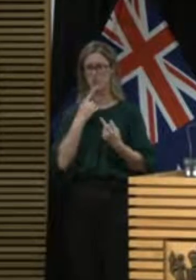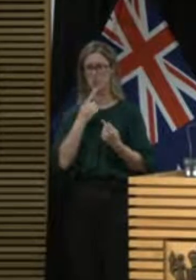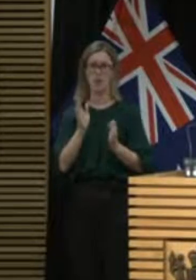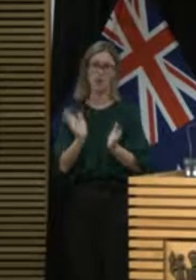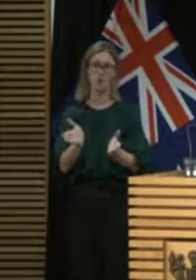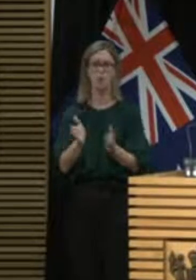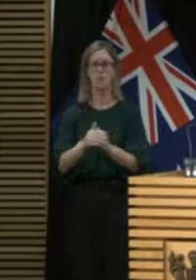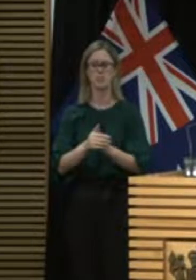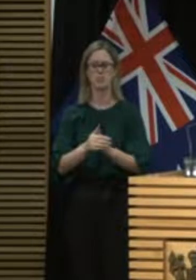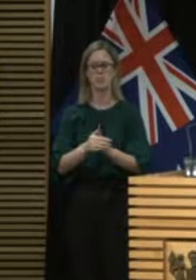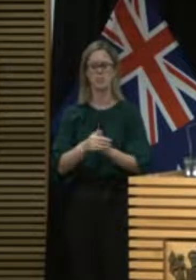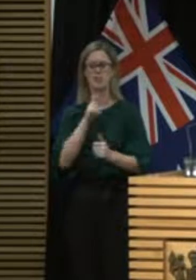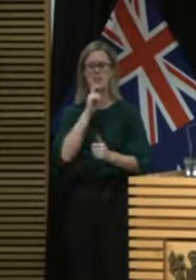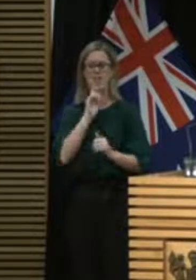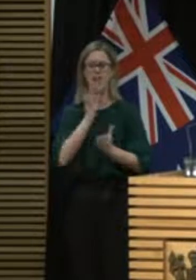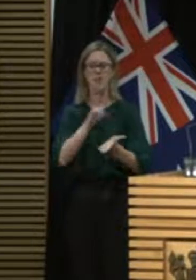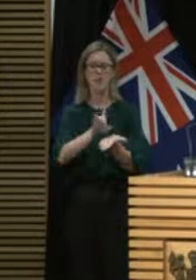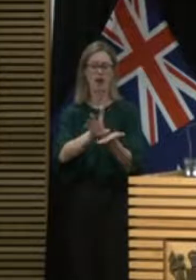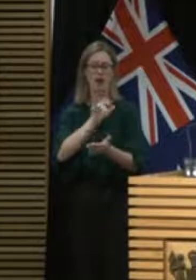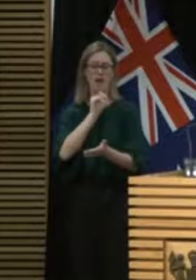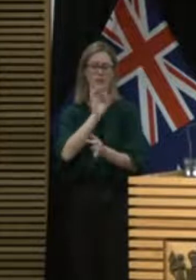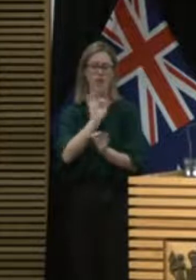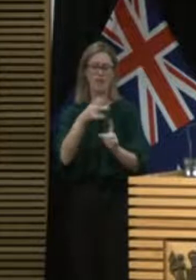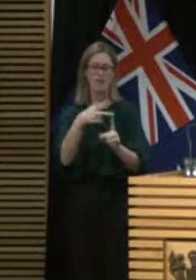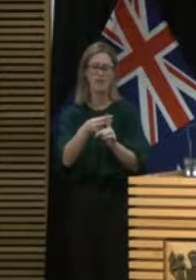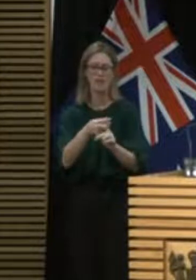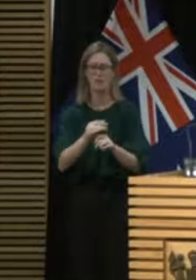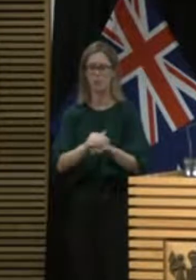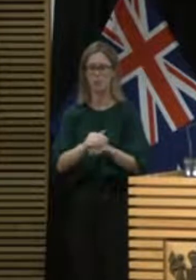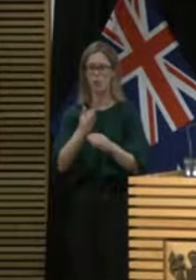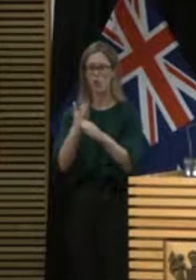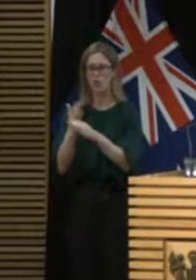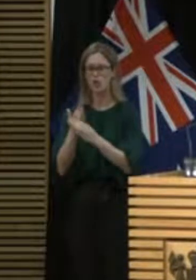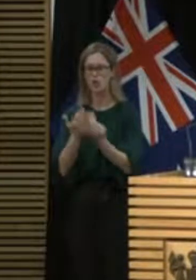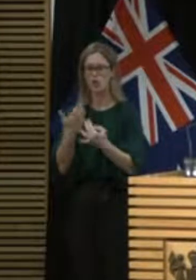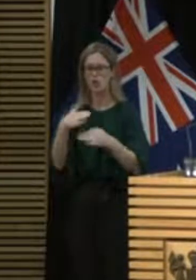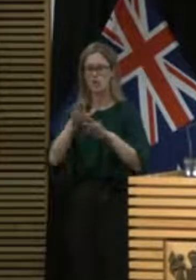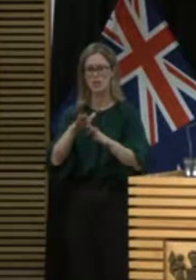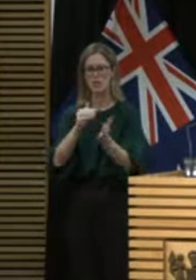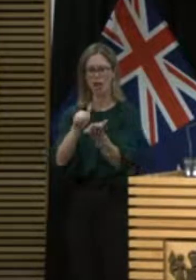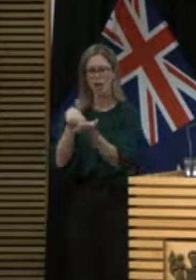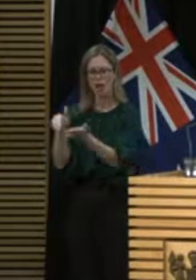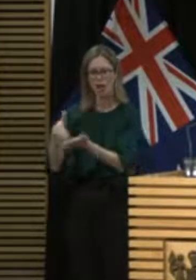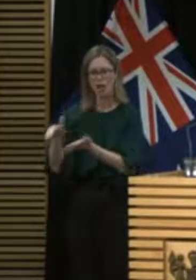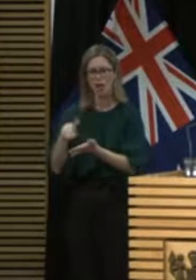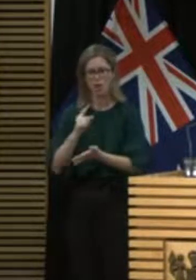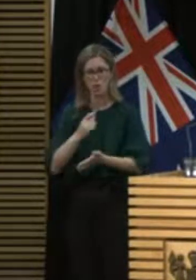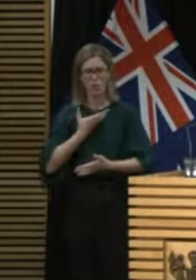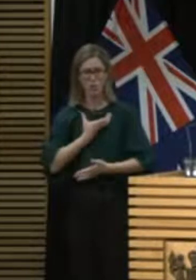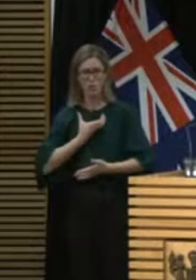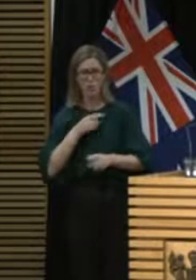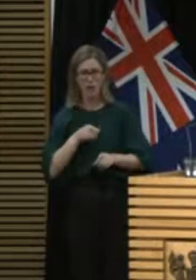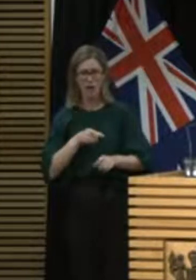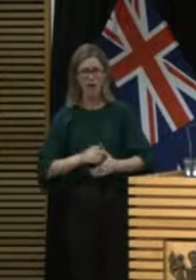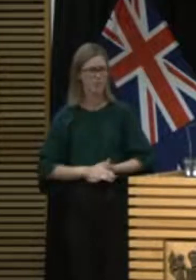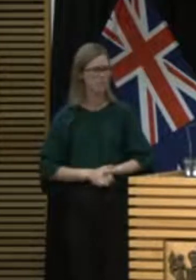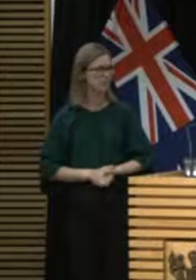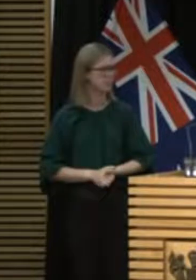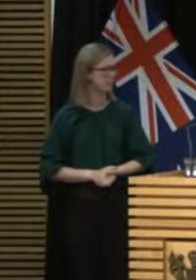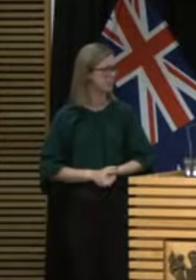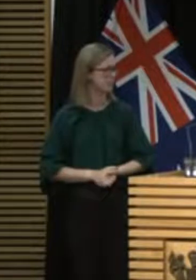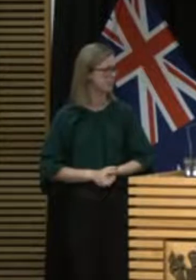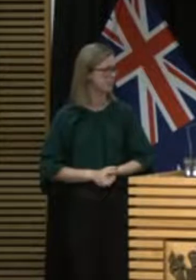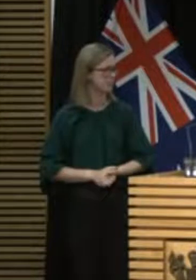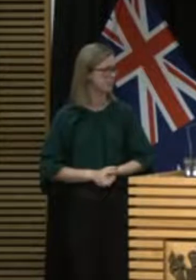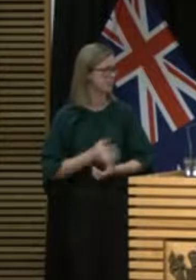mandating that employers have to sack someone if they don't get a vaccine? Workers from around the country. How does that sit with you? Can you answer from both of you? Minister